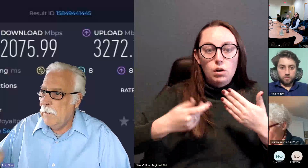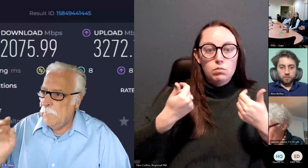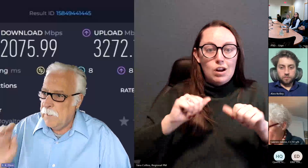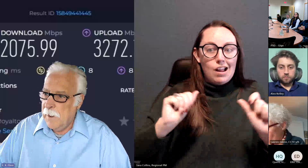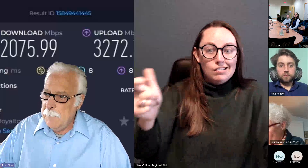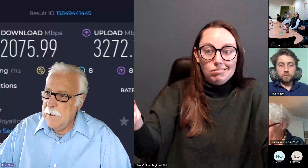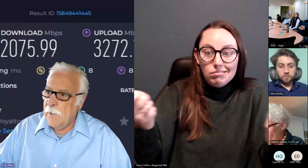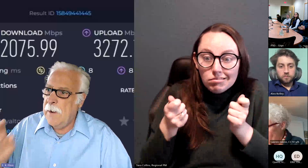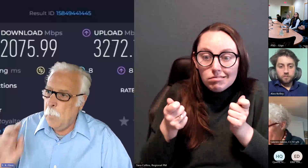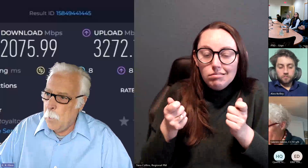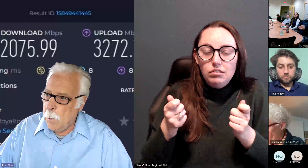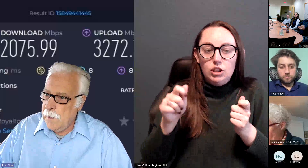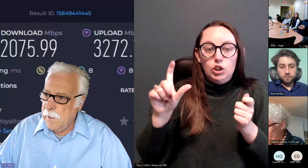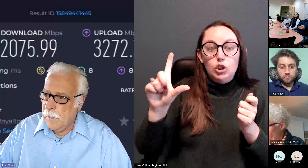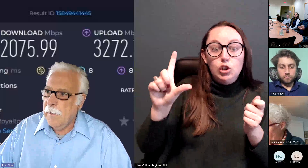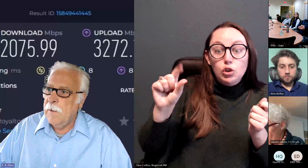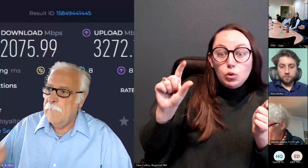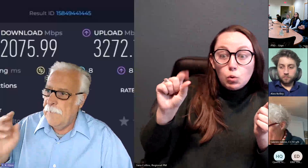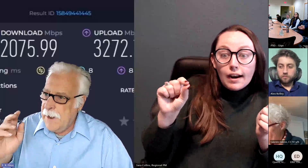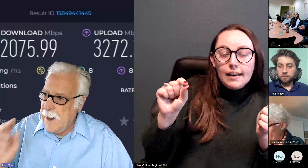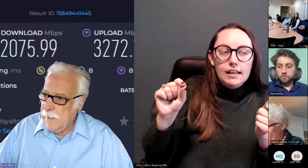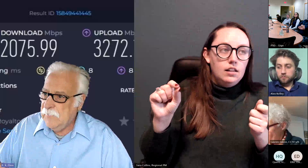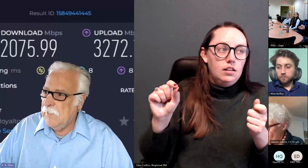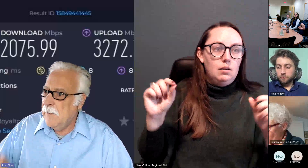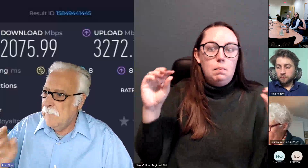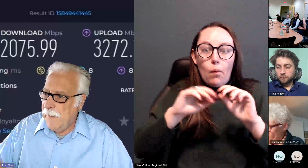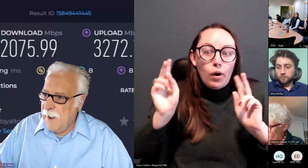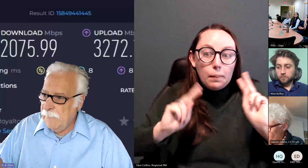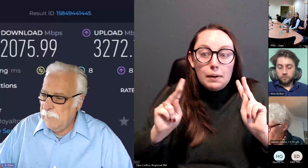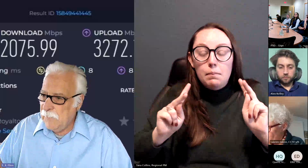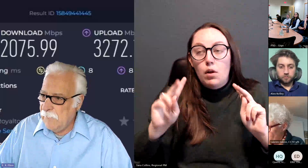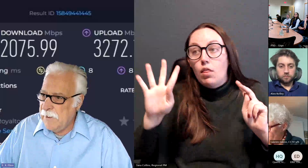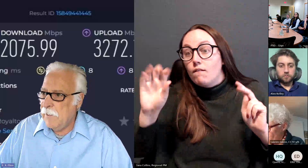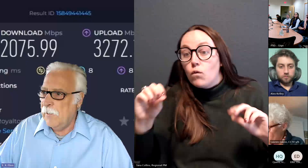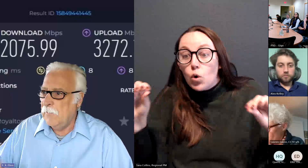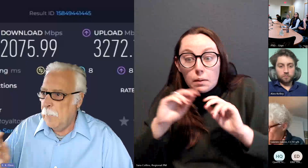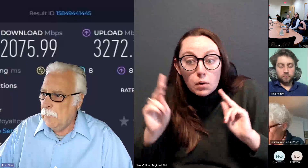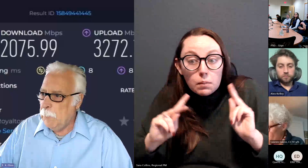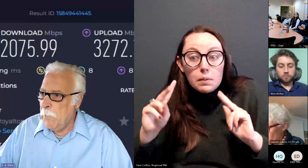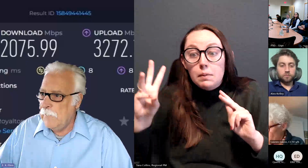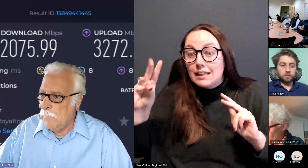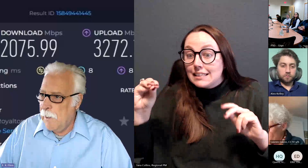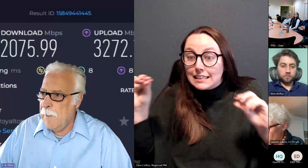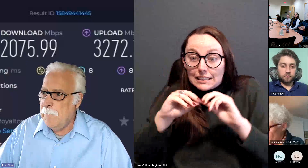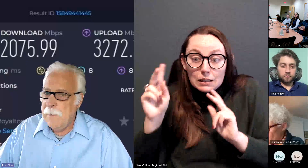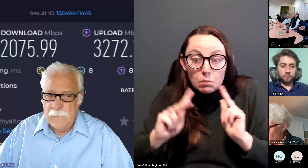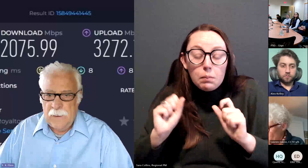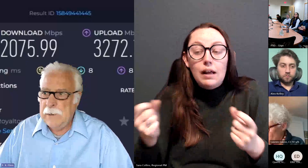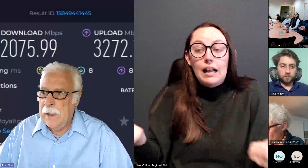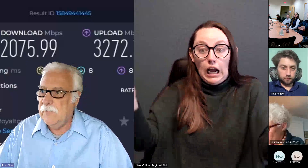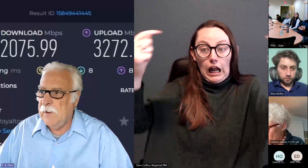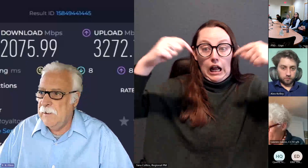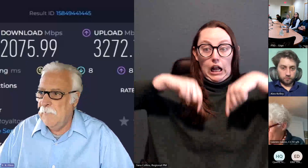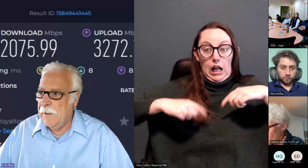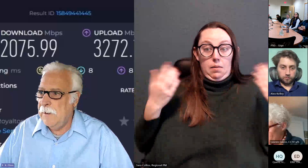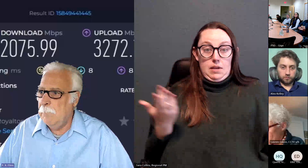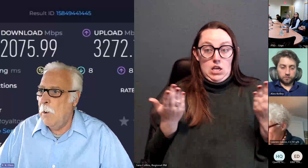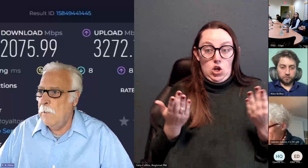people to come here and work here for the next 5 to 7 years, at which point in time they would